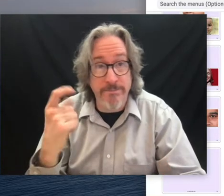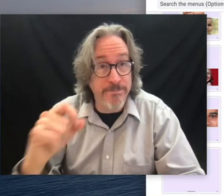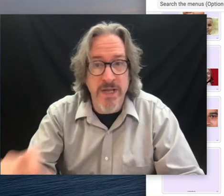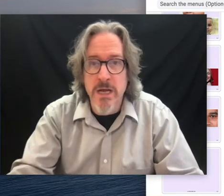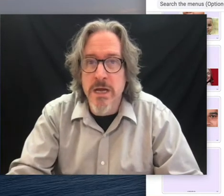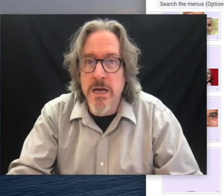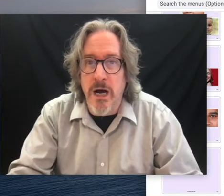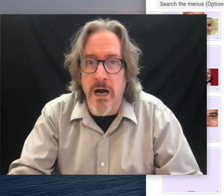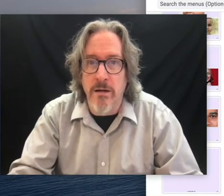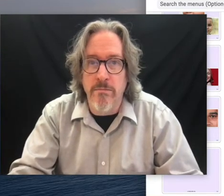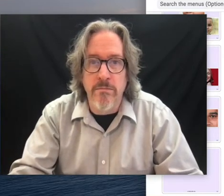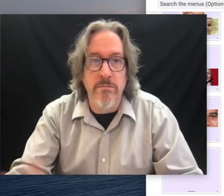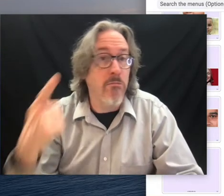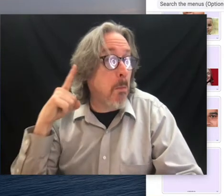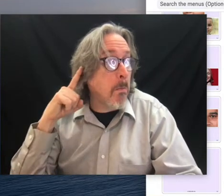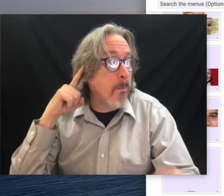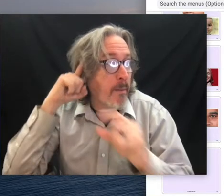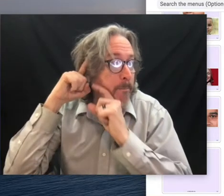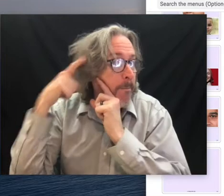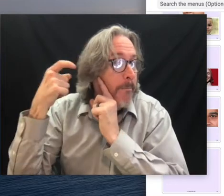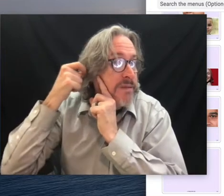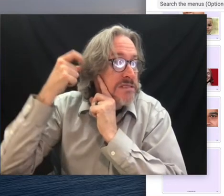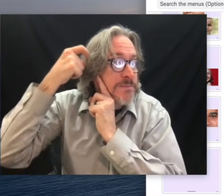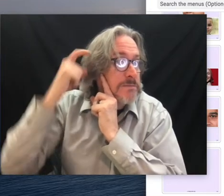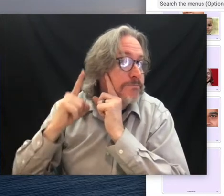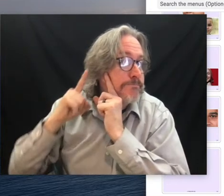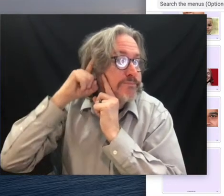right. Um,